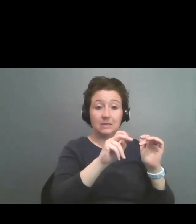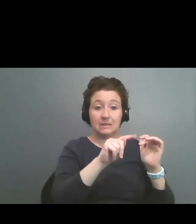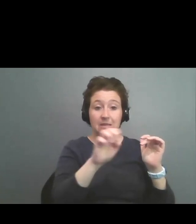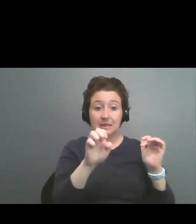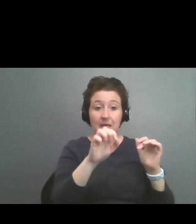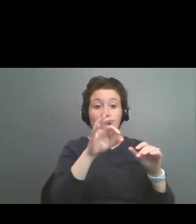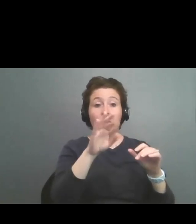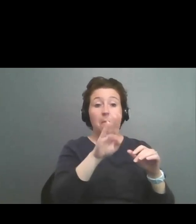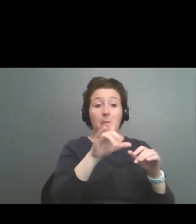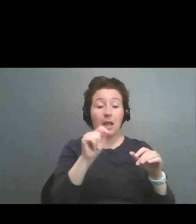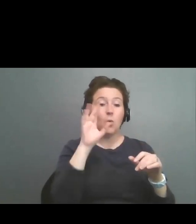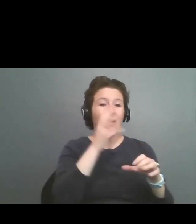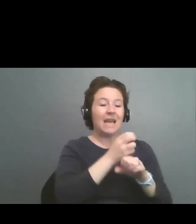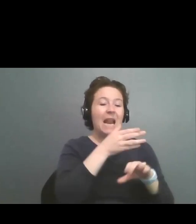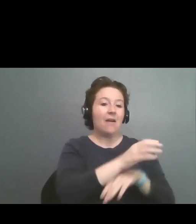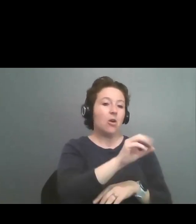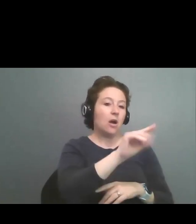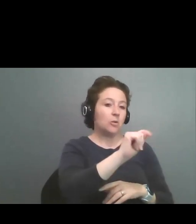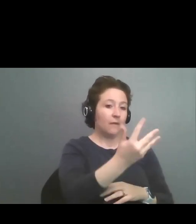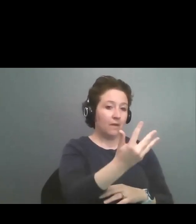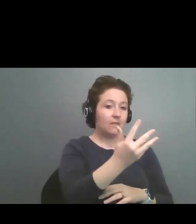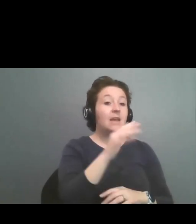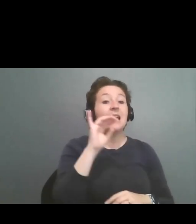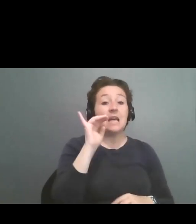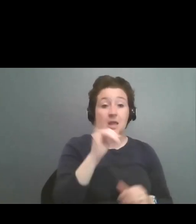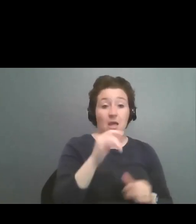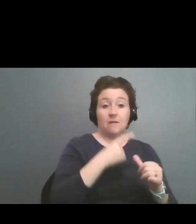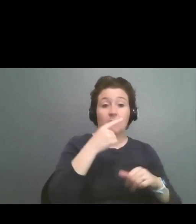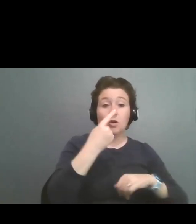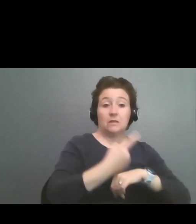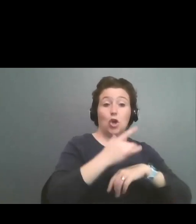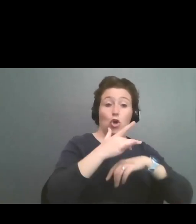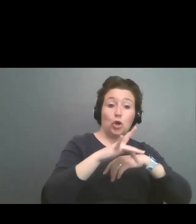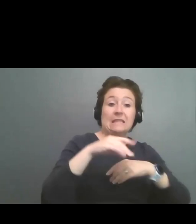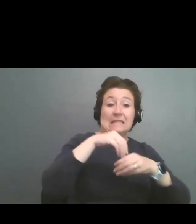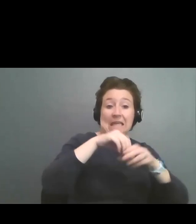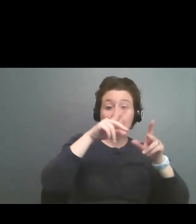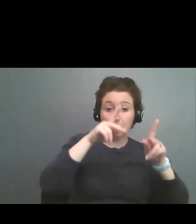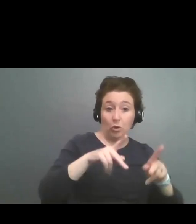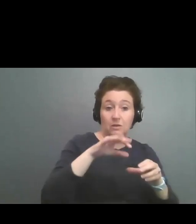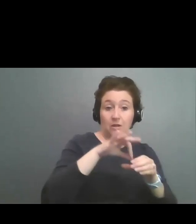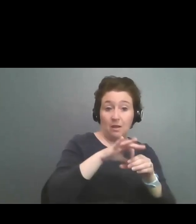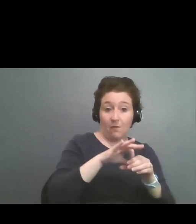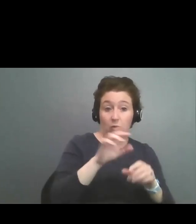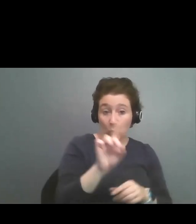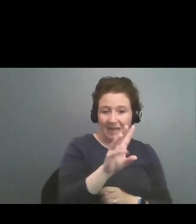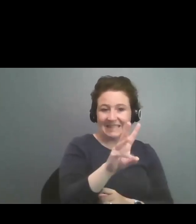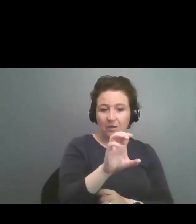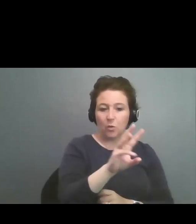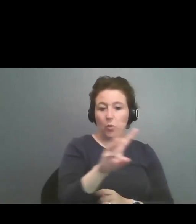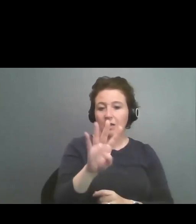5th. And that will also be the first day that we do early in-person voting at 600 West 4th Street. That's